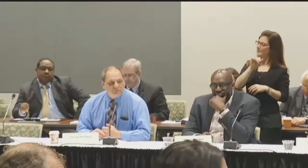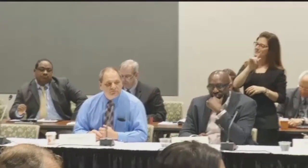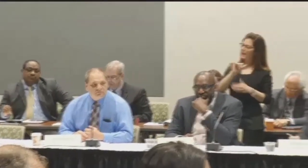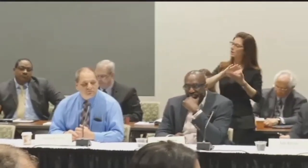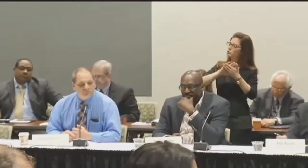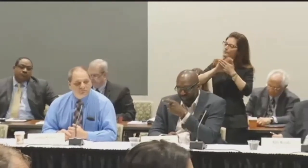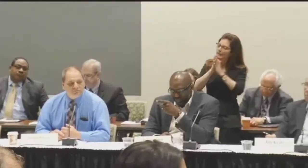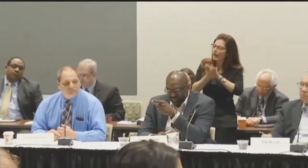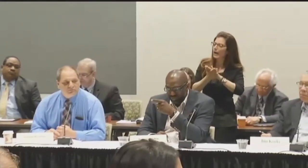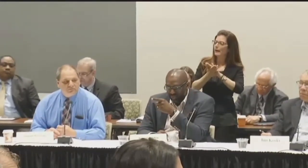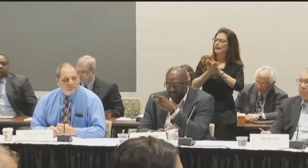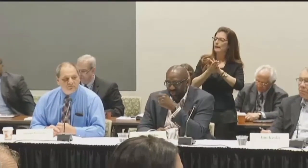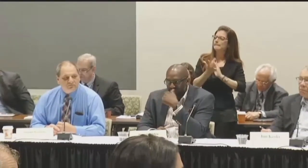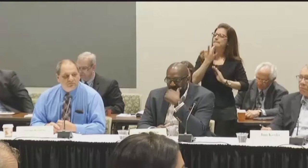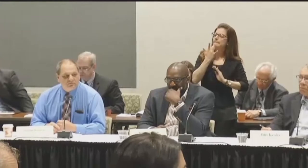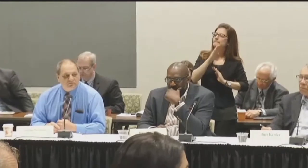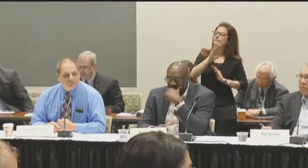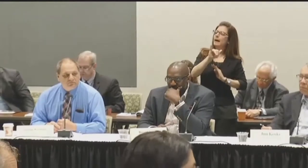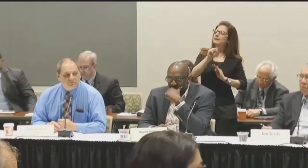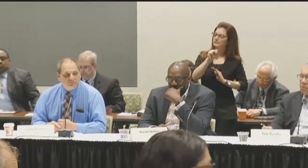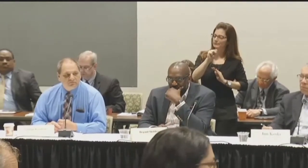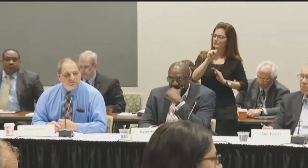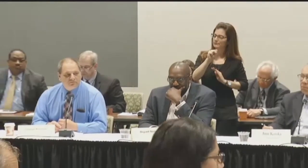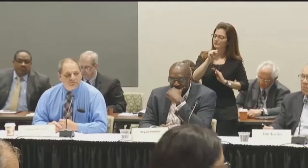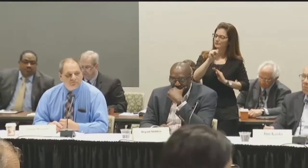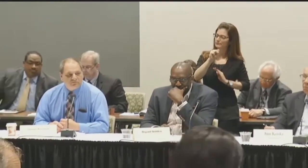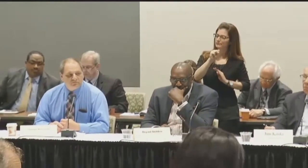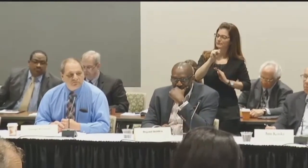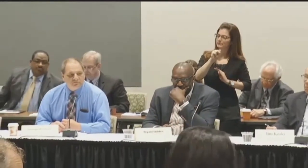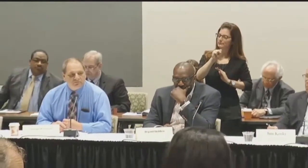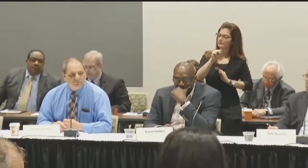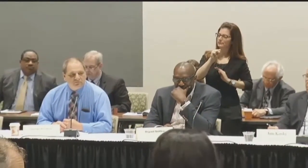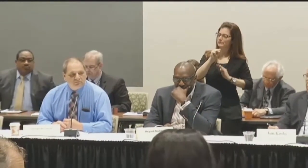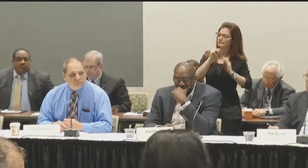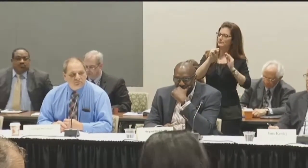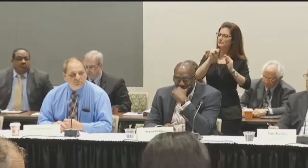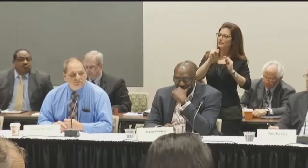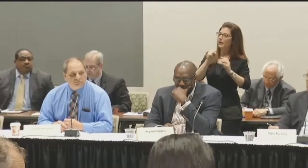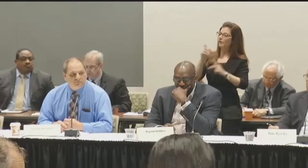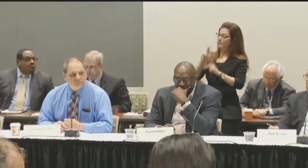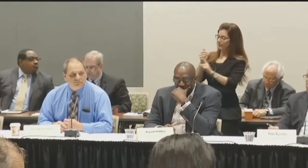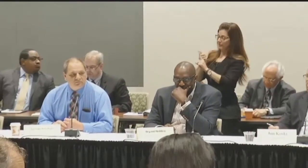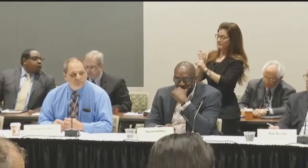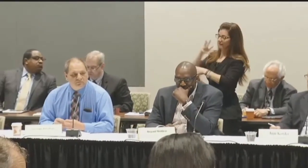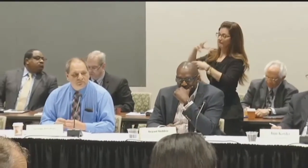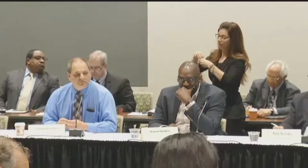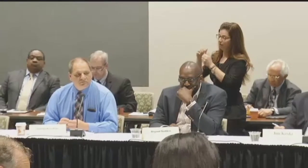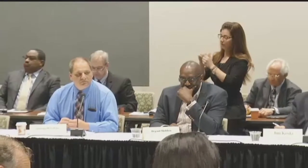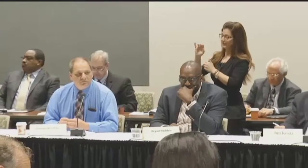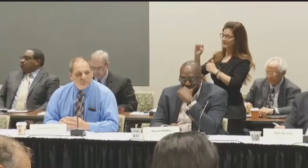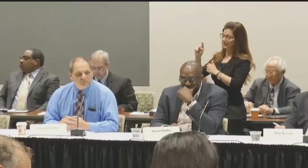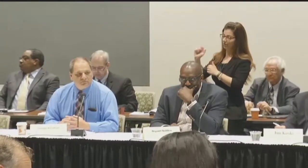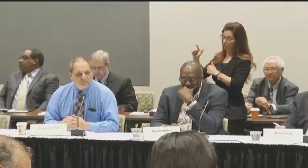away from members of the Sentinel population who withdrew, who had really high